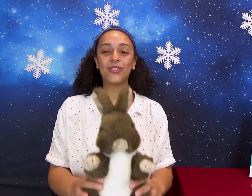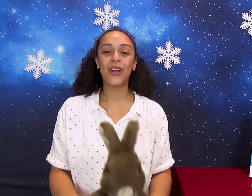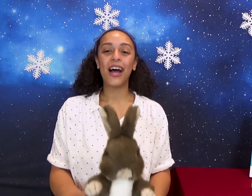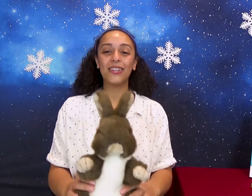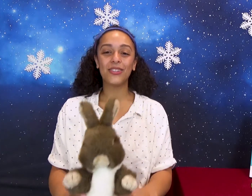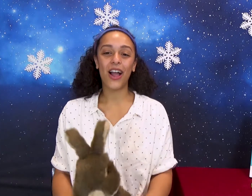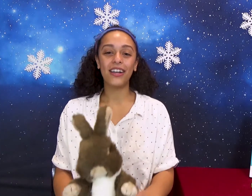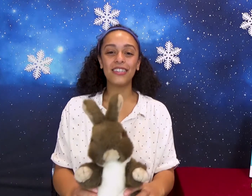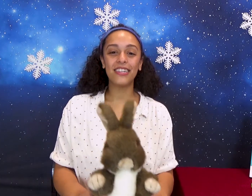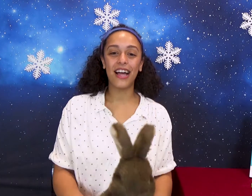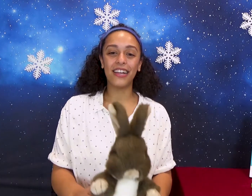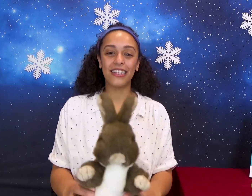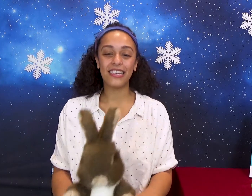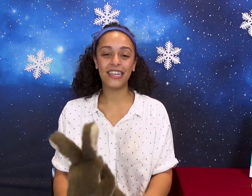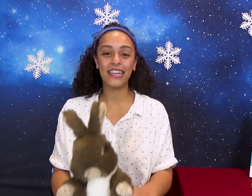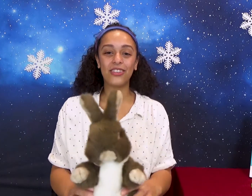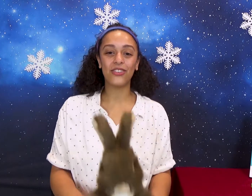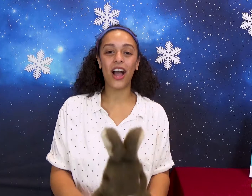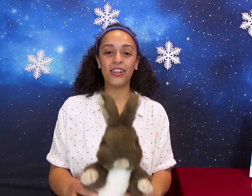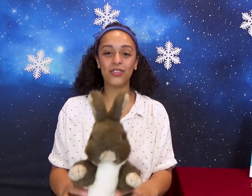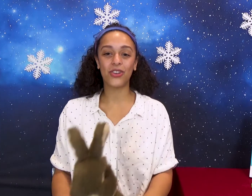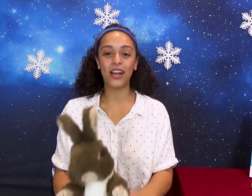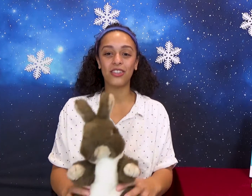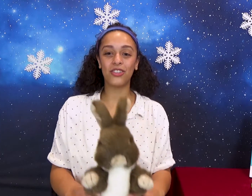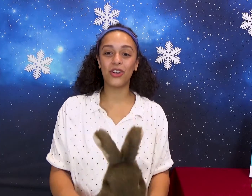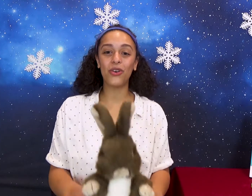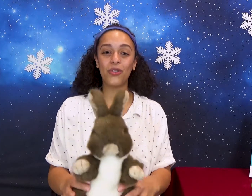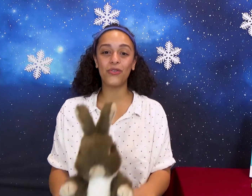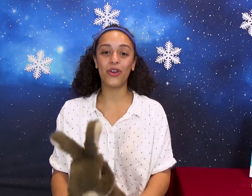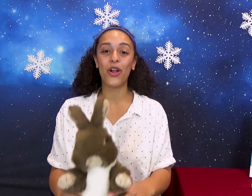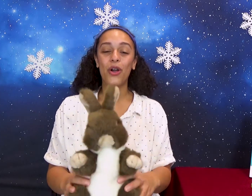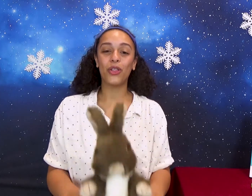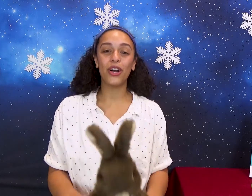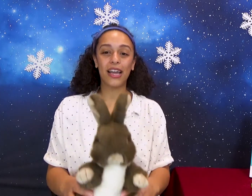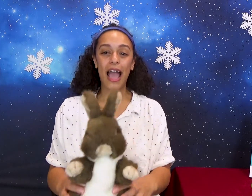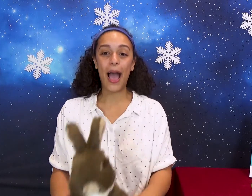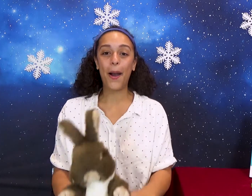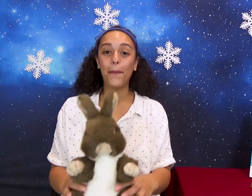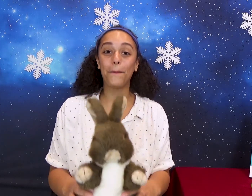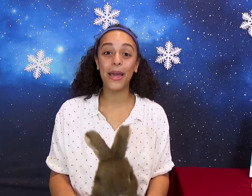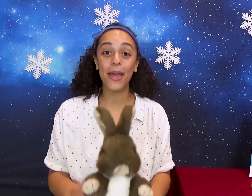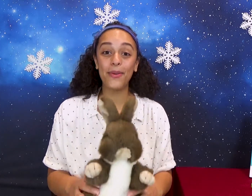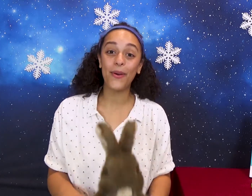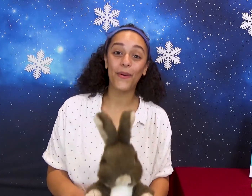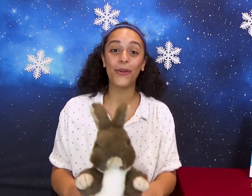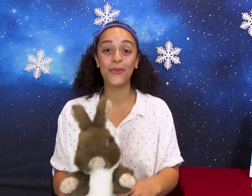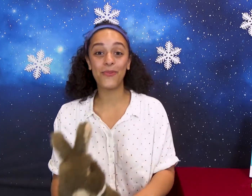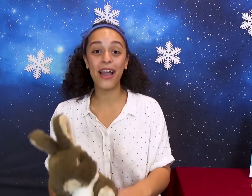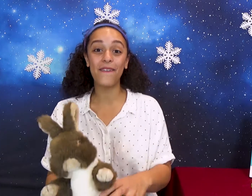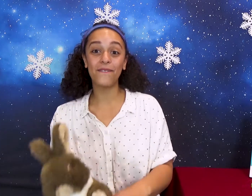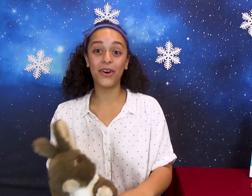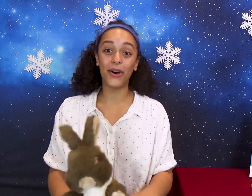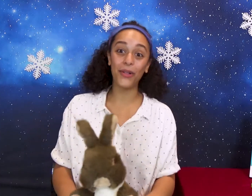Trot, trot to London. Trot, trot to Dover. Look out baby or you might fall